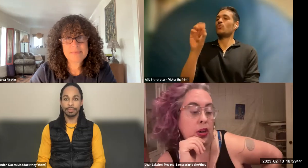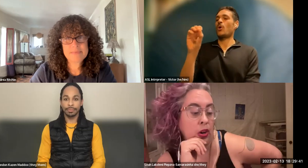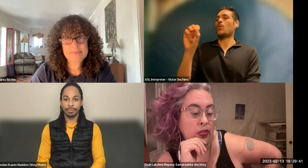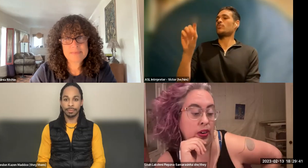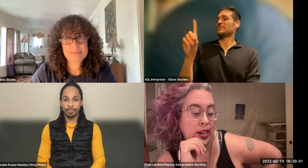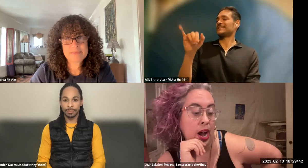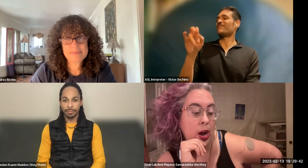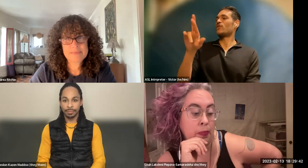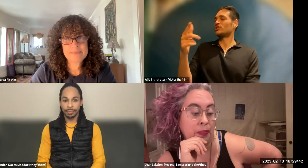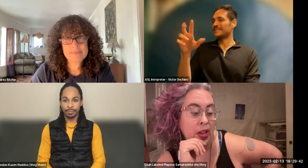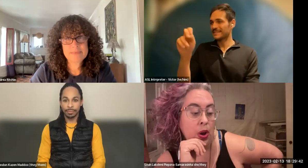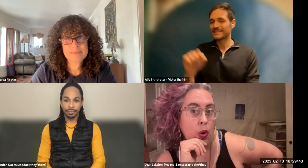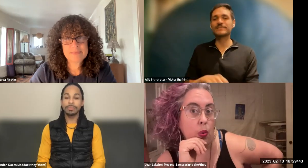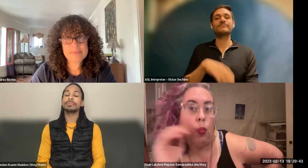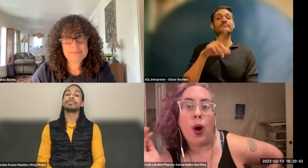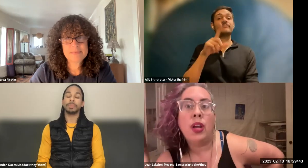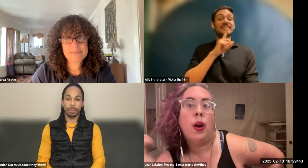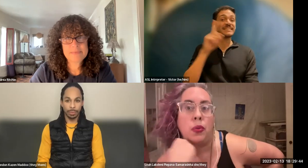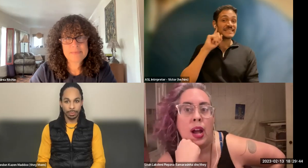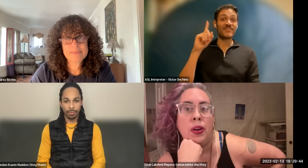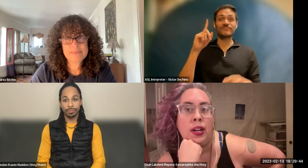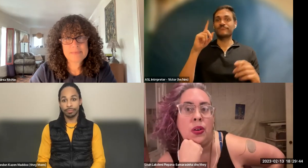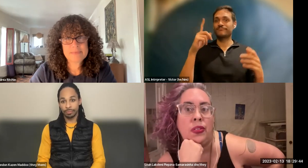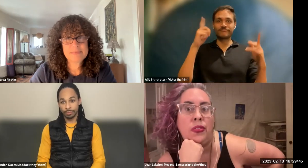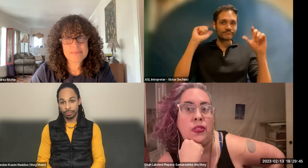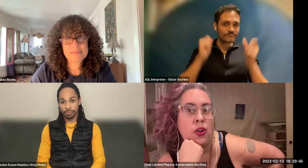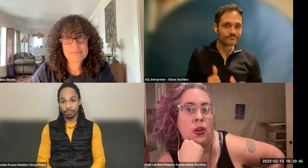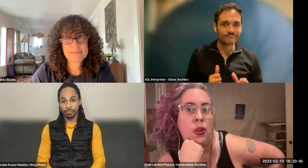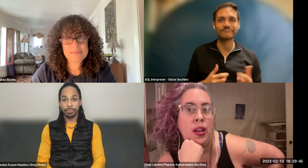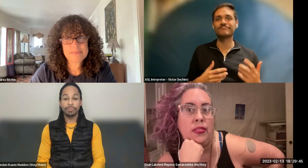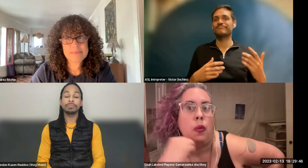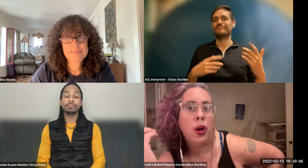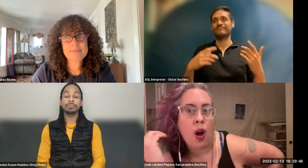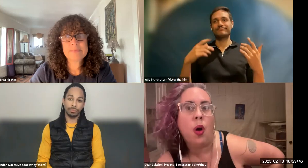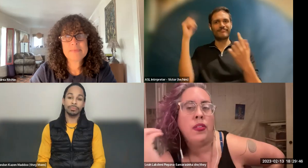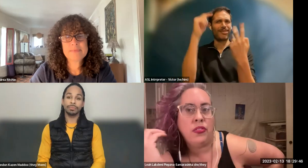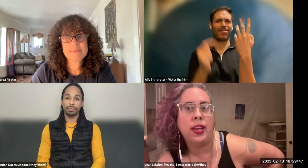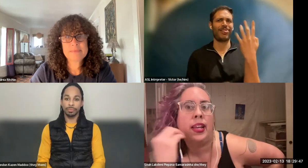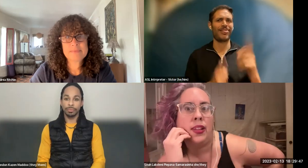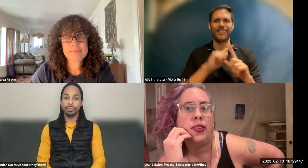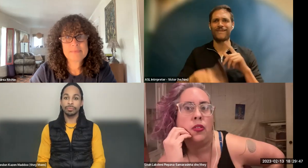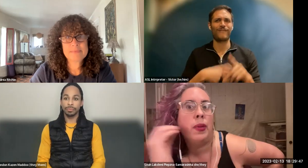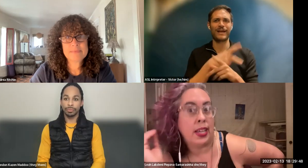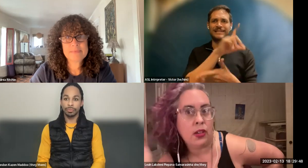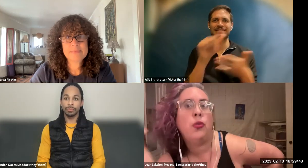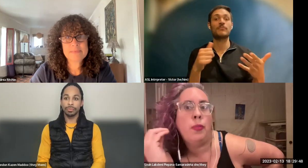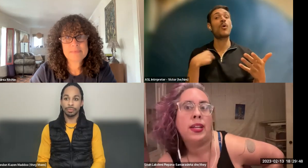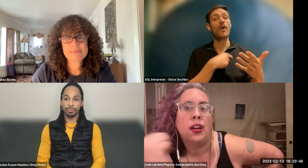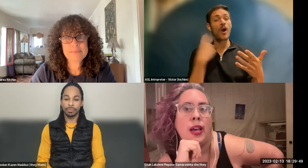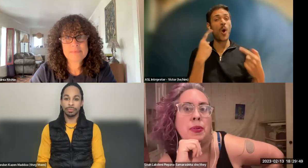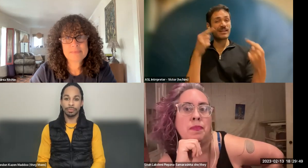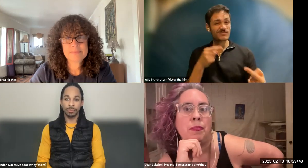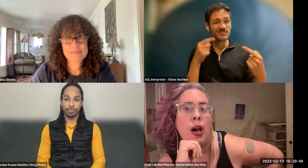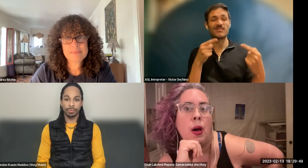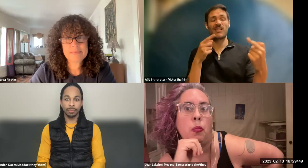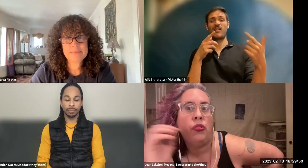and being hard of hearing. One of our primary locuses of struggle is that we are always fighting against either being killed or being locked